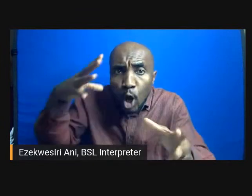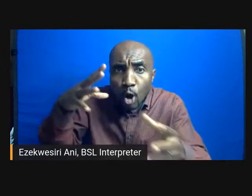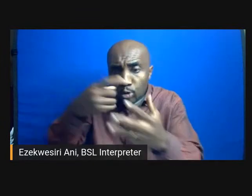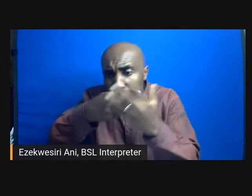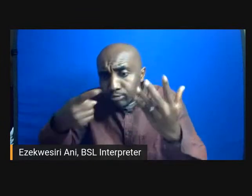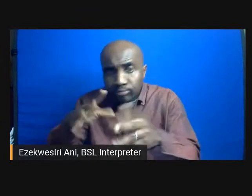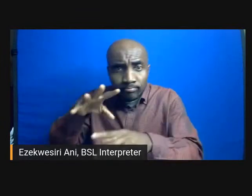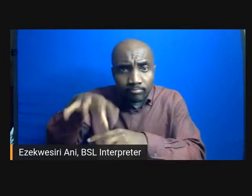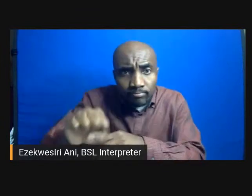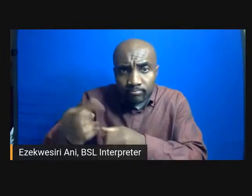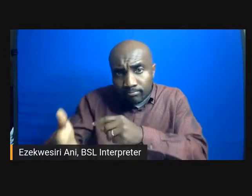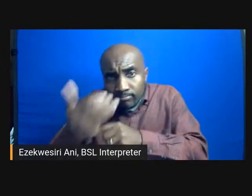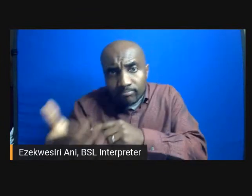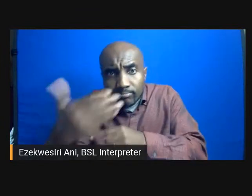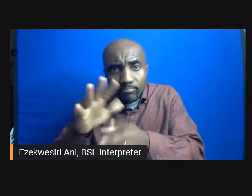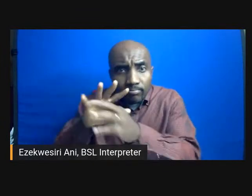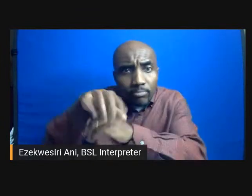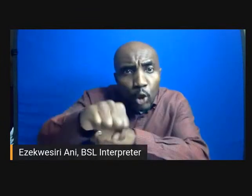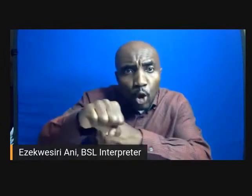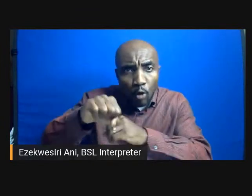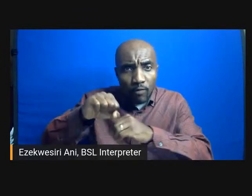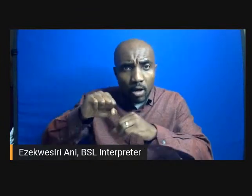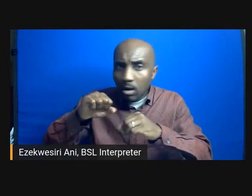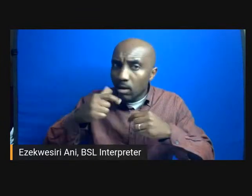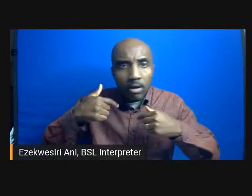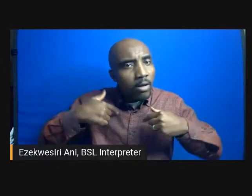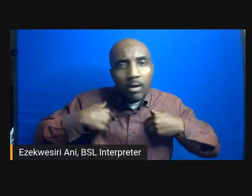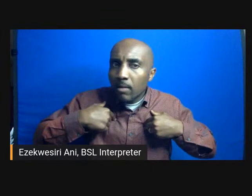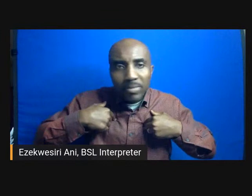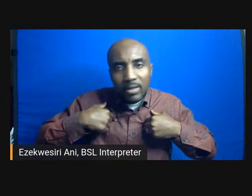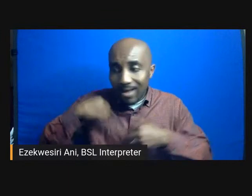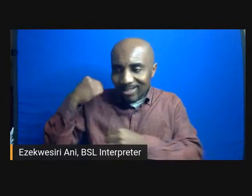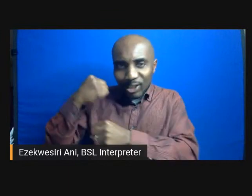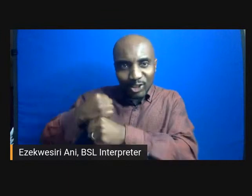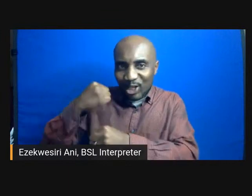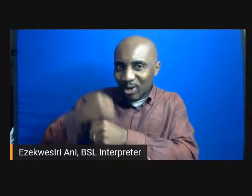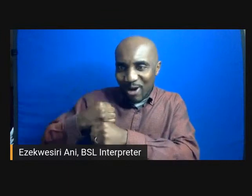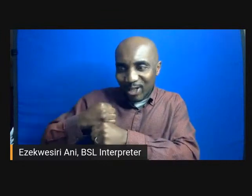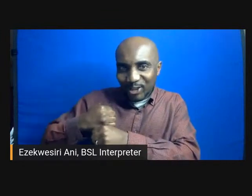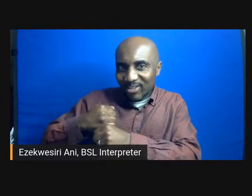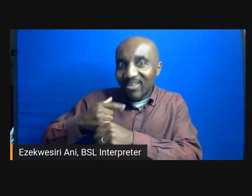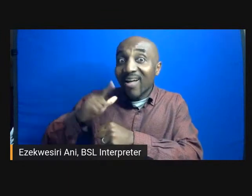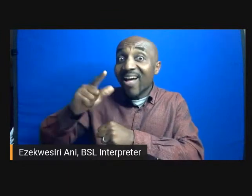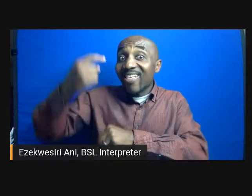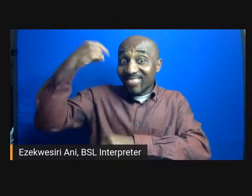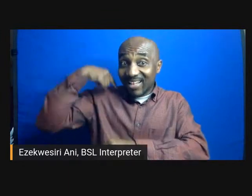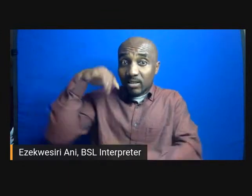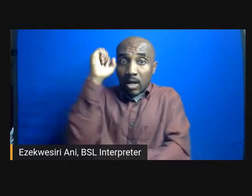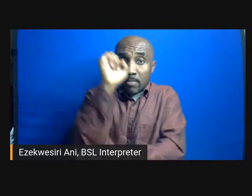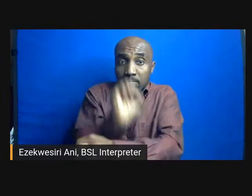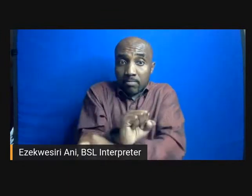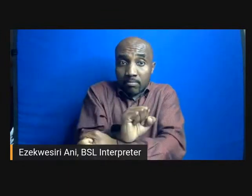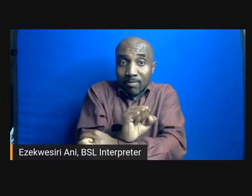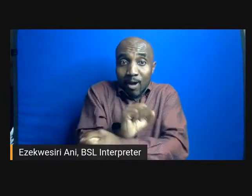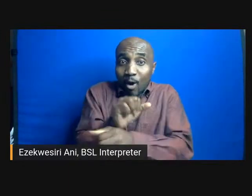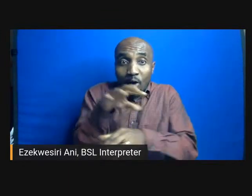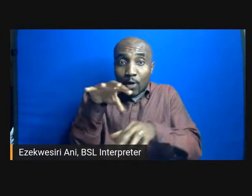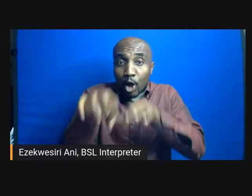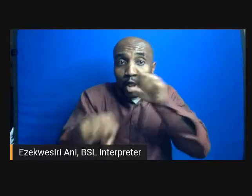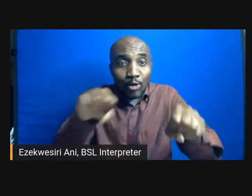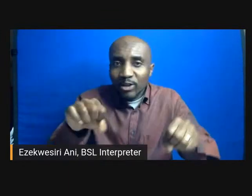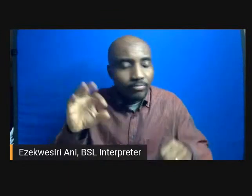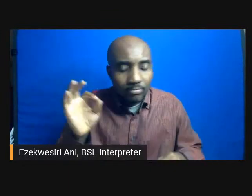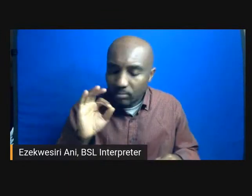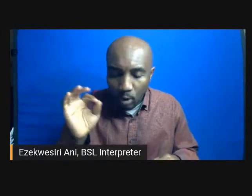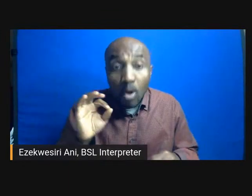therein. So while I'm not of the generation that lived under the bonds of colonialism, I was